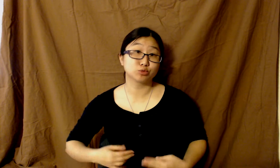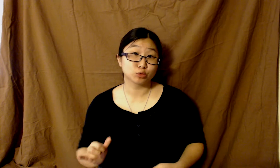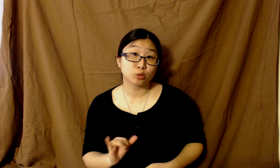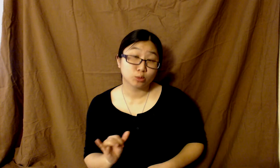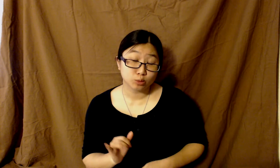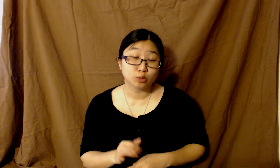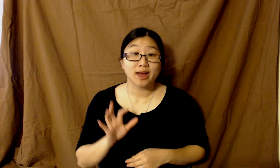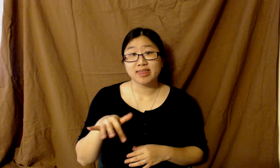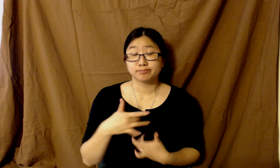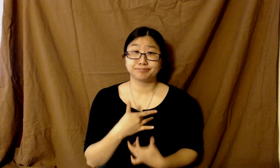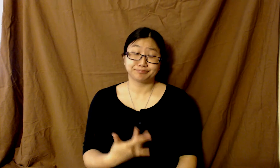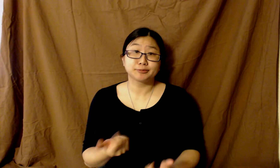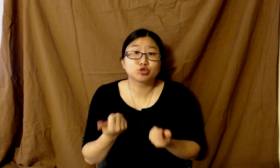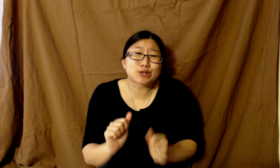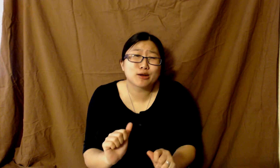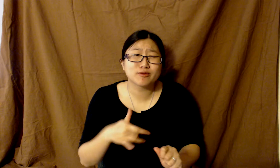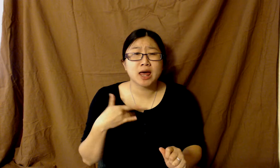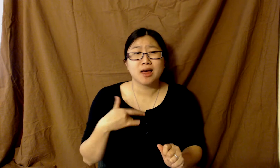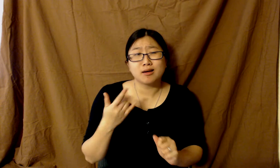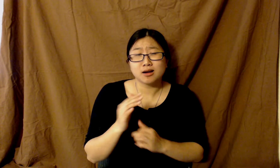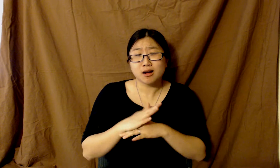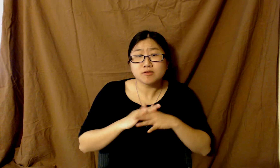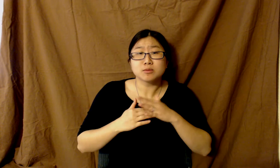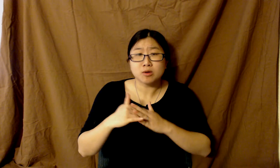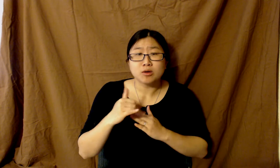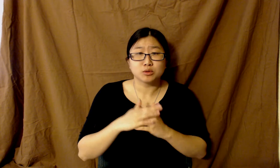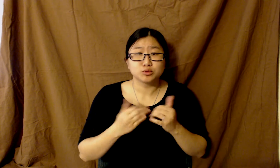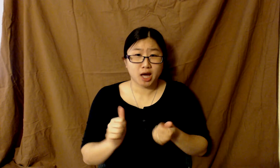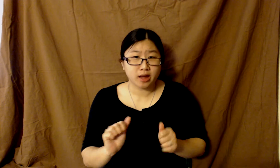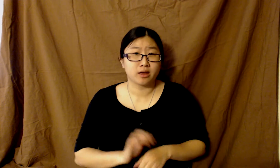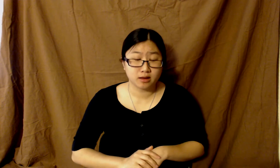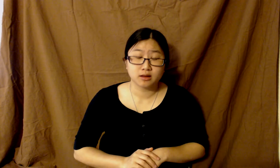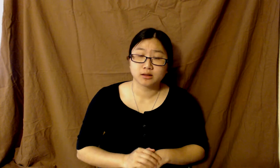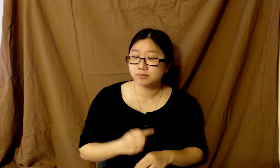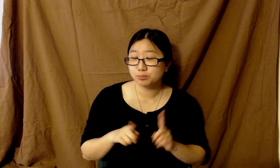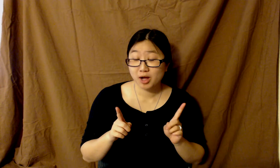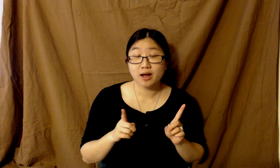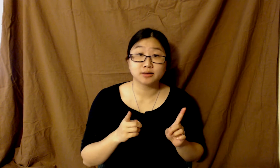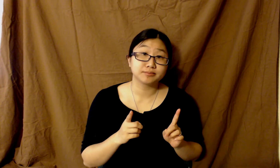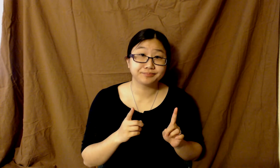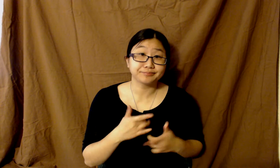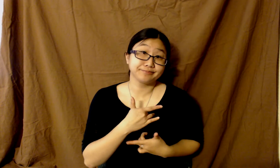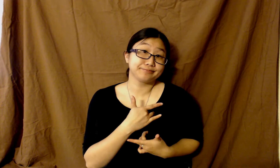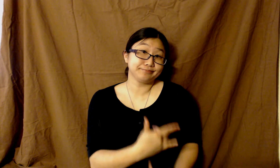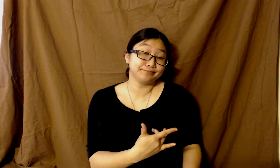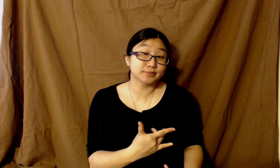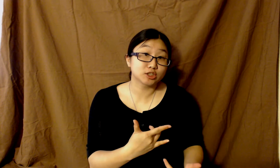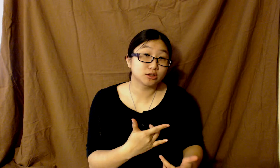to soothe ourselves. And I think in other animals, that is often the case too. But it's not just stereotypic behaviors that other animals engage in. This is